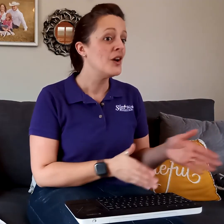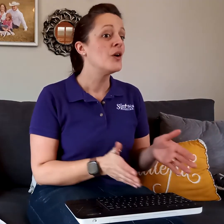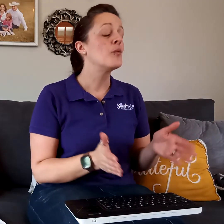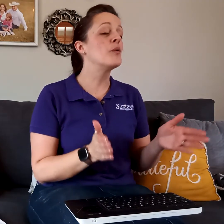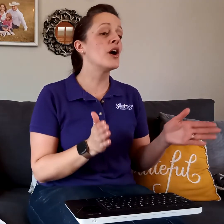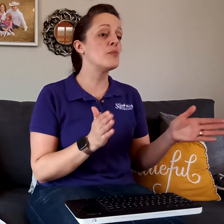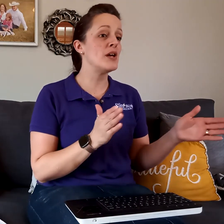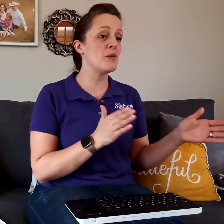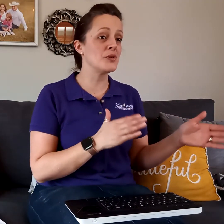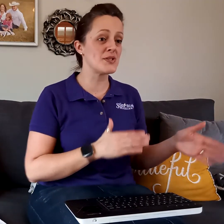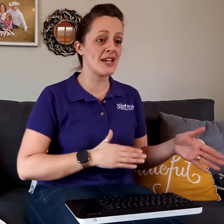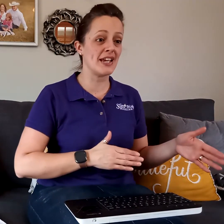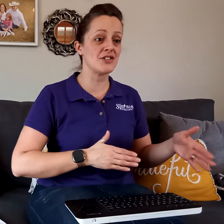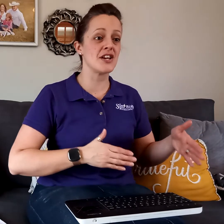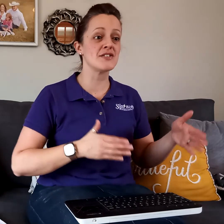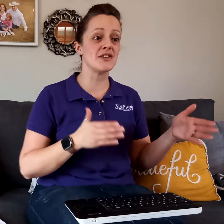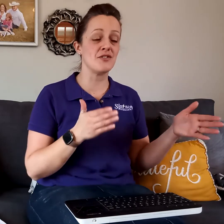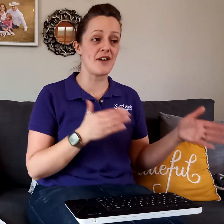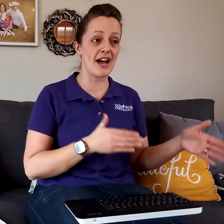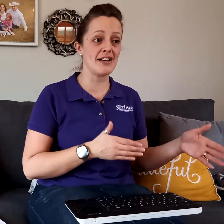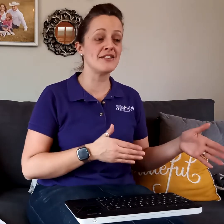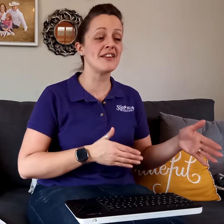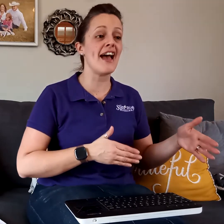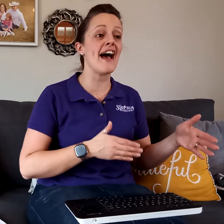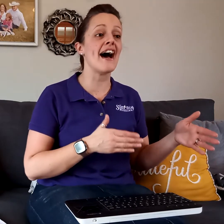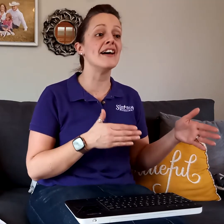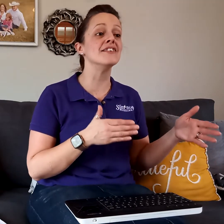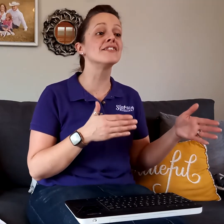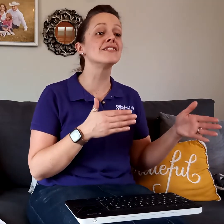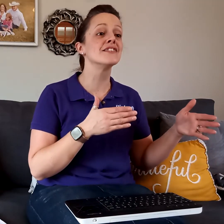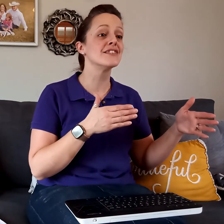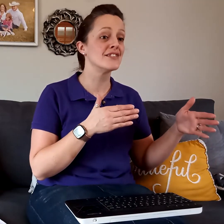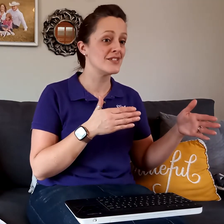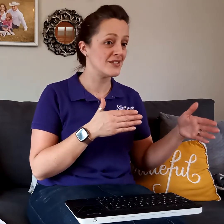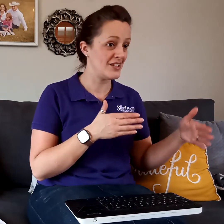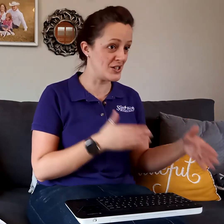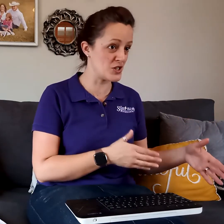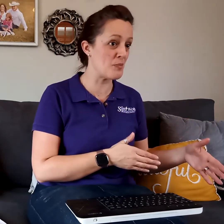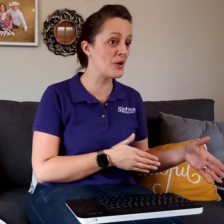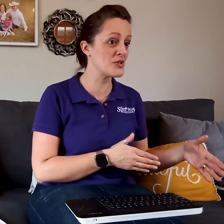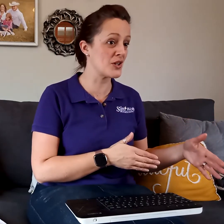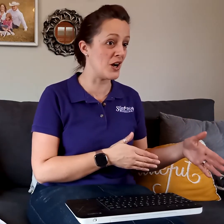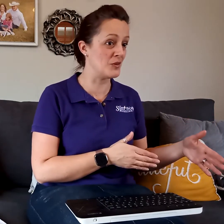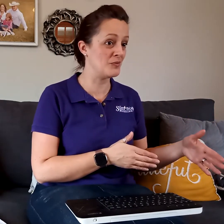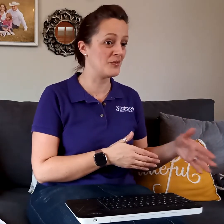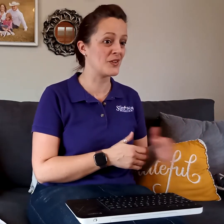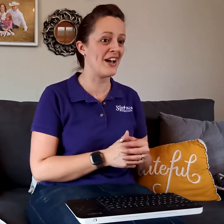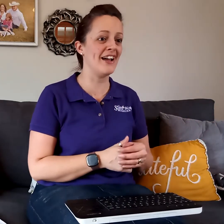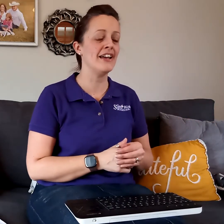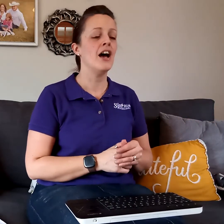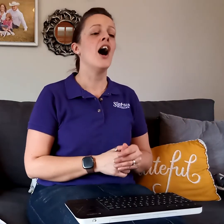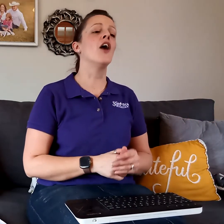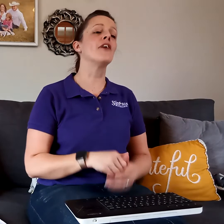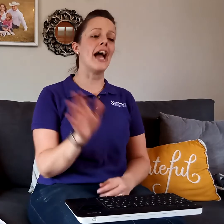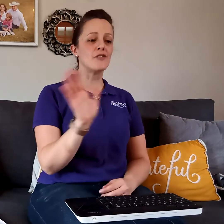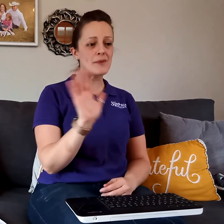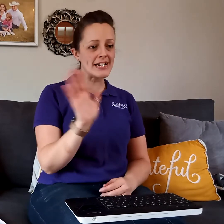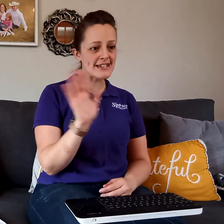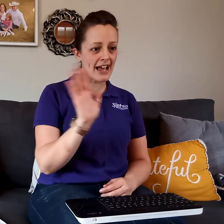we want to be able to sing it just as fast as it's supposed to go. Okay? All right, everybody say hi